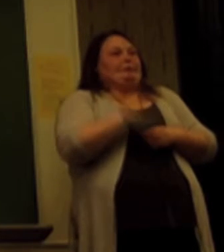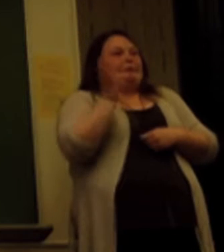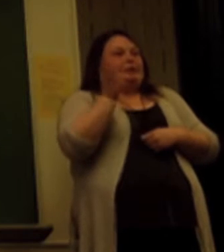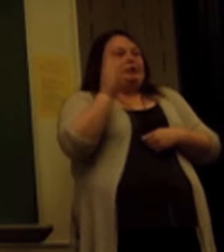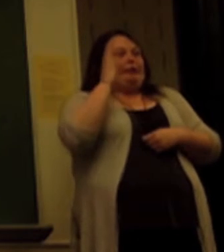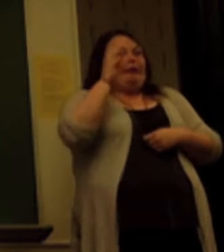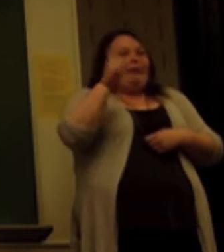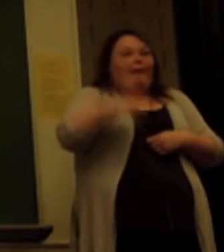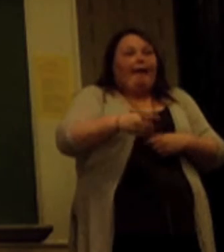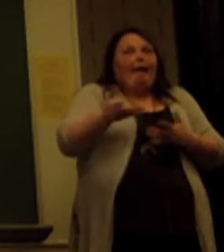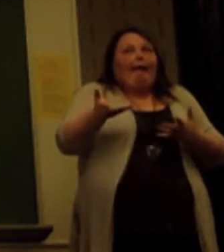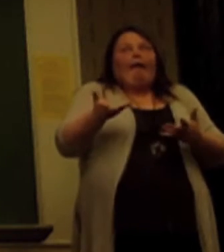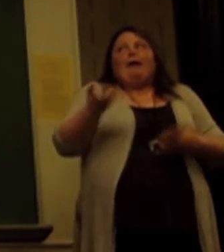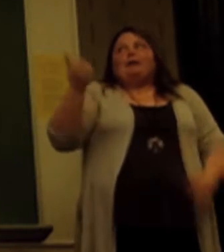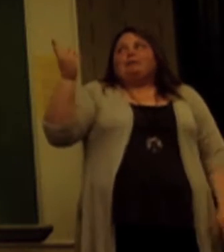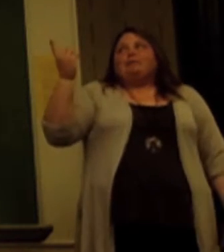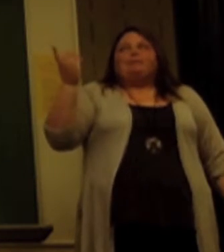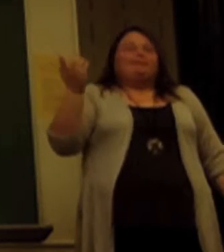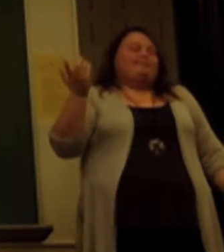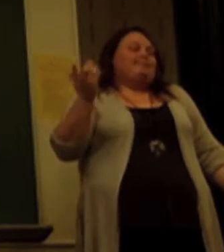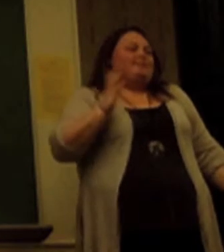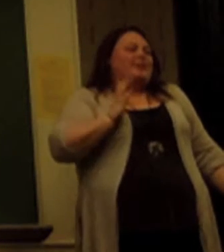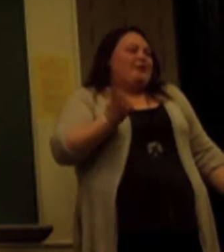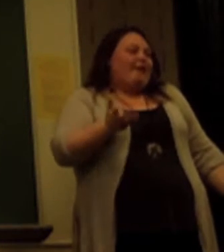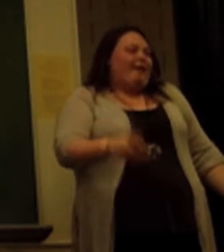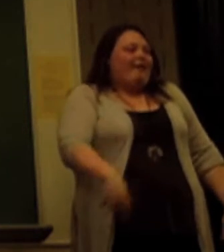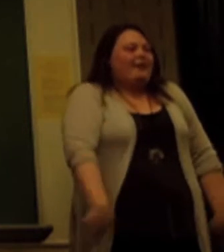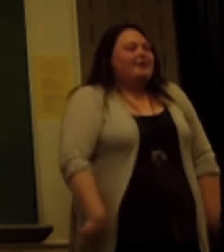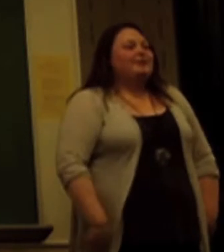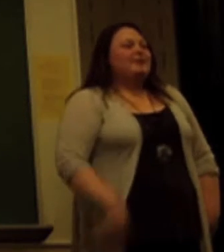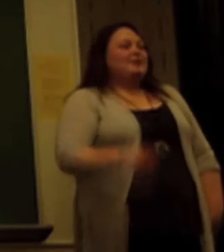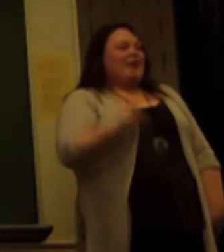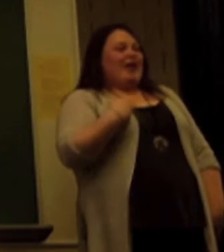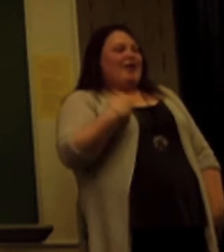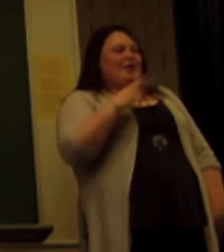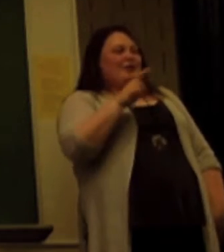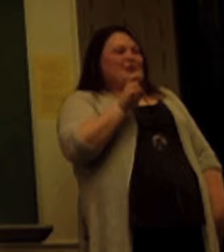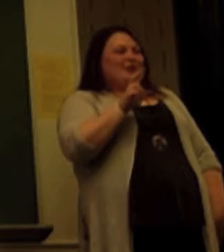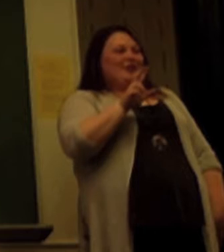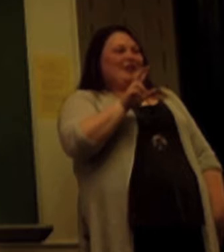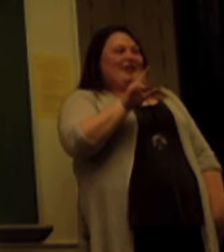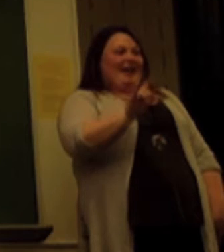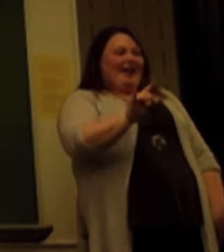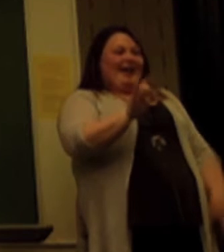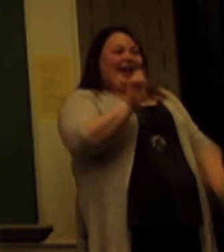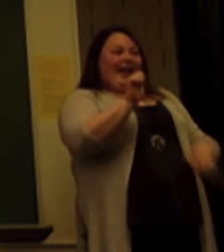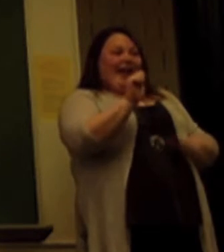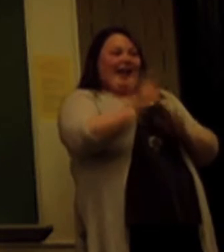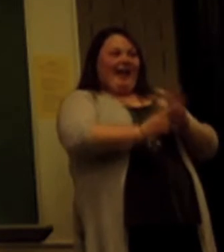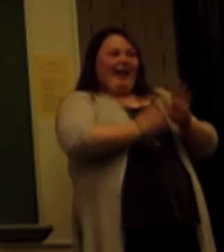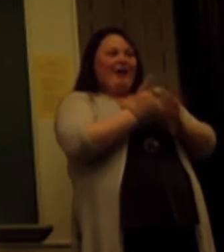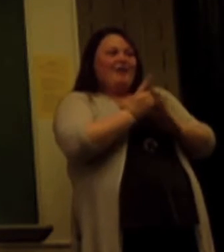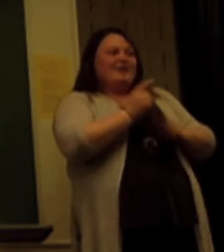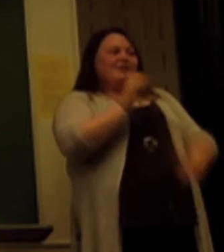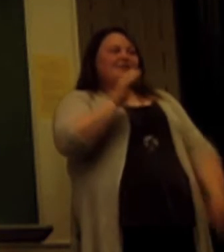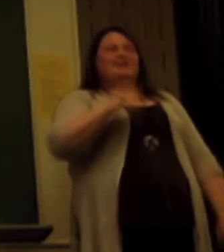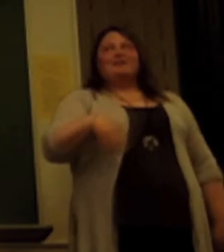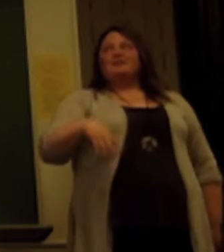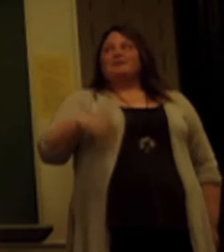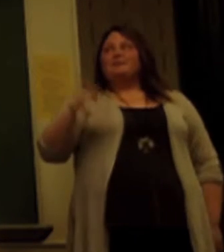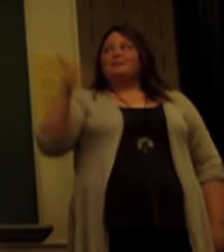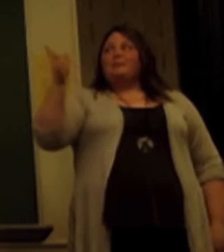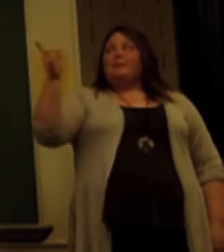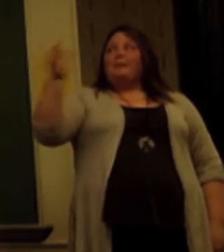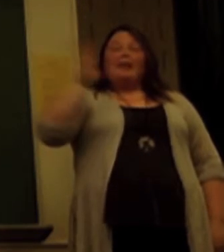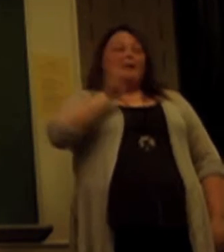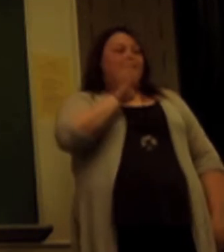quitting when they were done with all their hours, so I wouldn't have put them all in. But, so I have 238 A hours, 60 hours, which I feel like some of the A should go there,